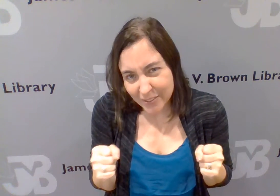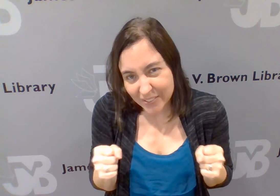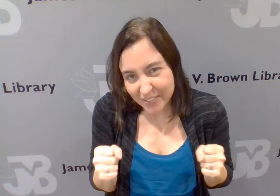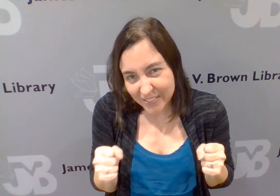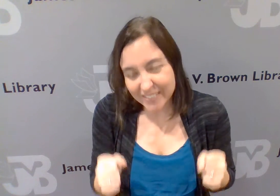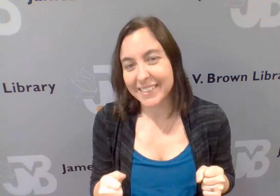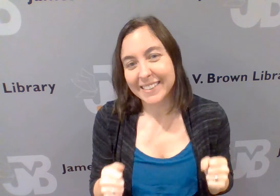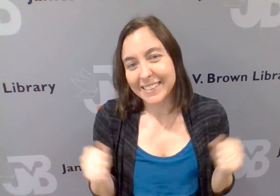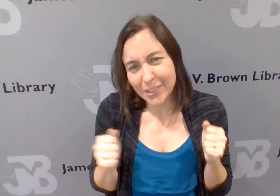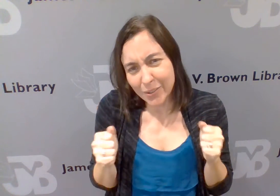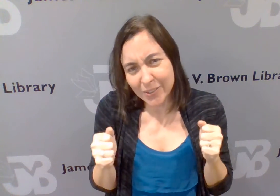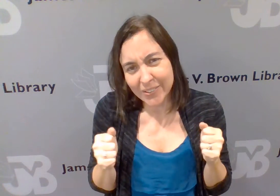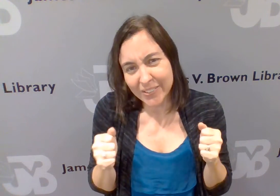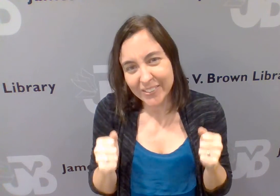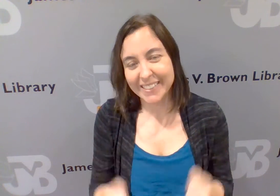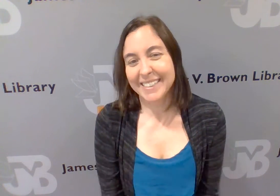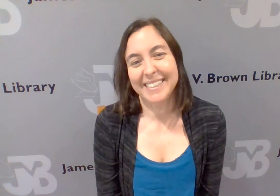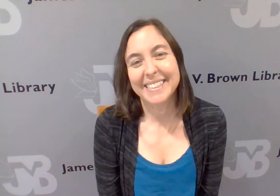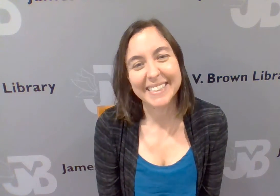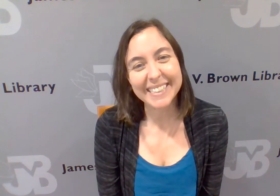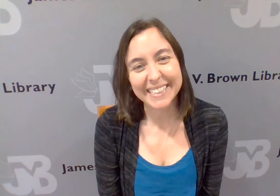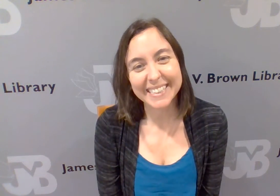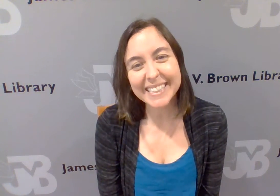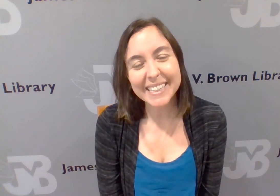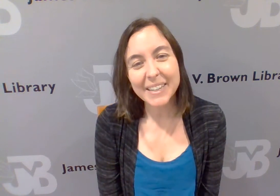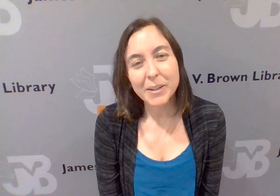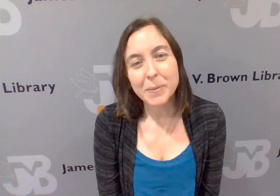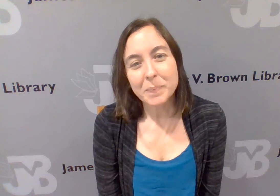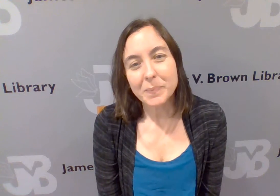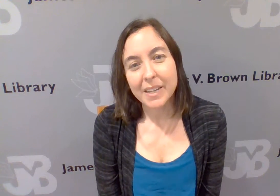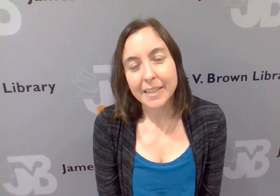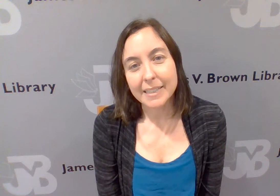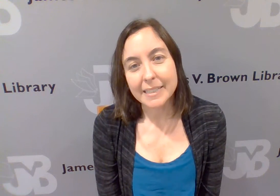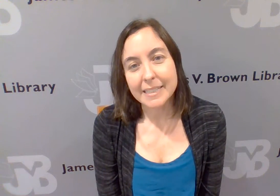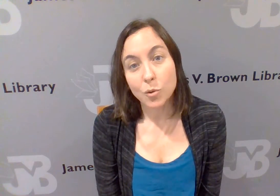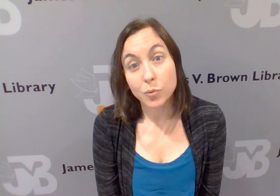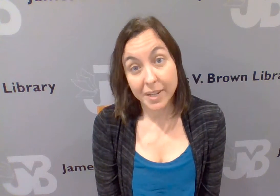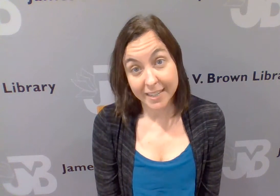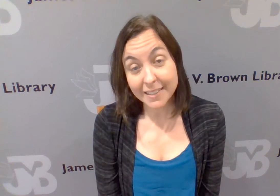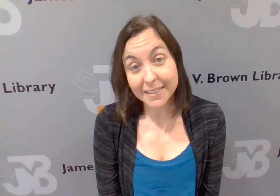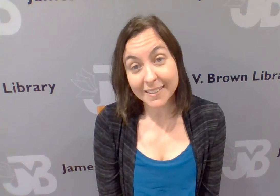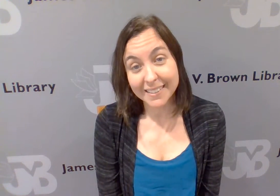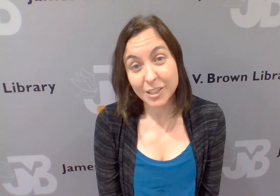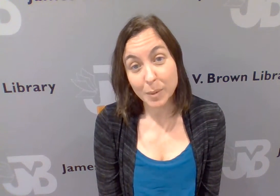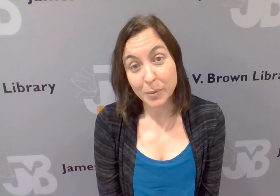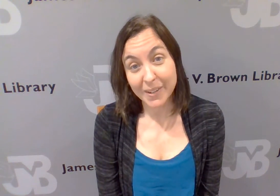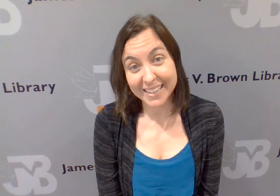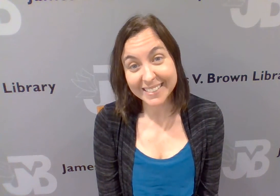Cold. Cold. Cold. Good. And rain. You remember rain?